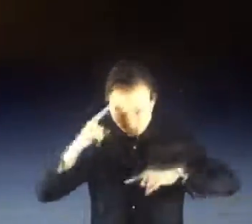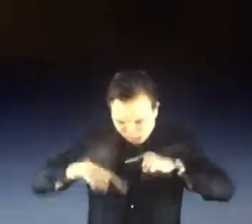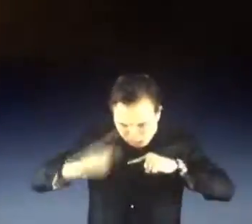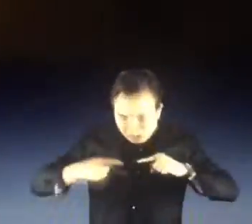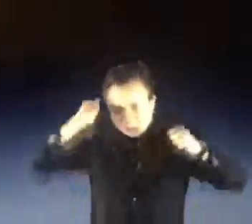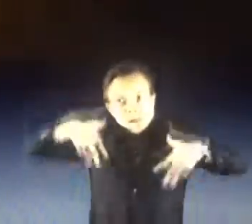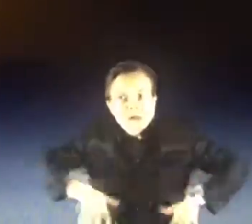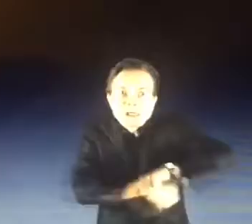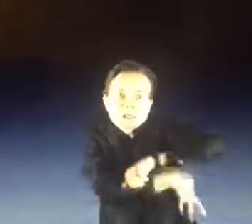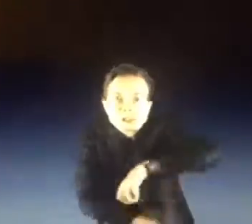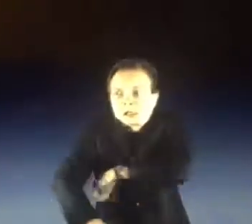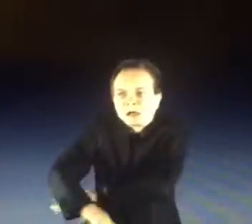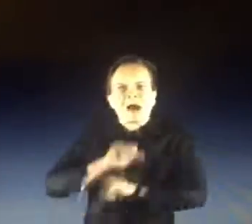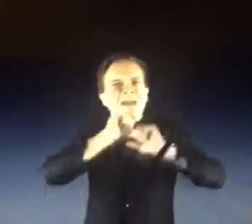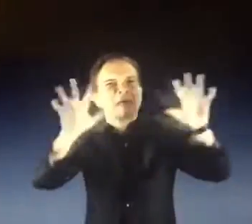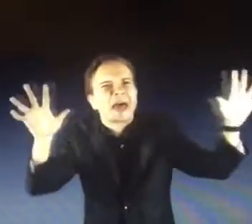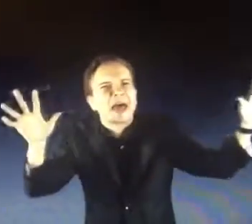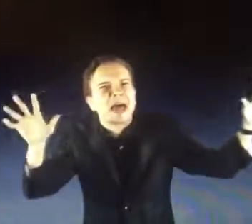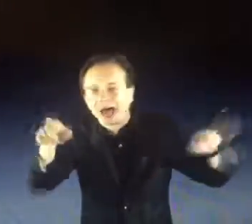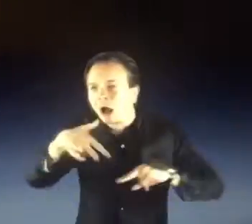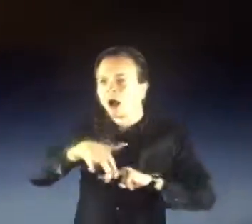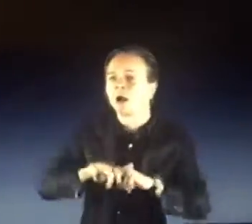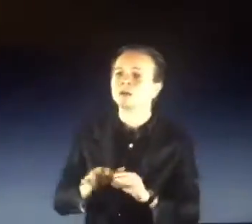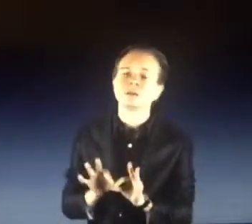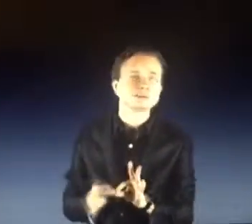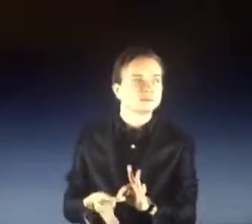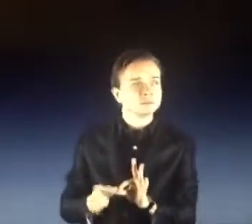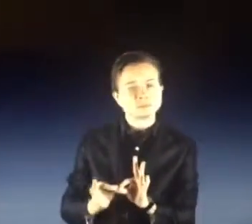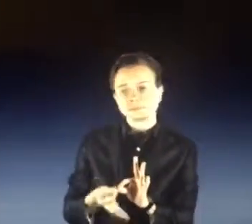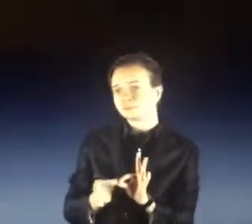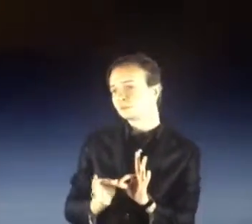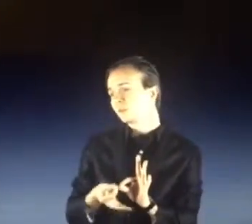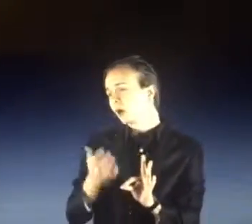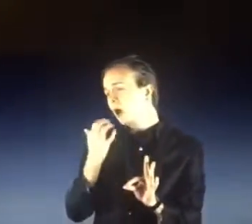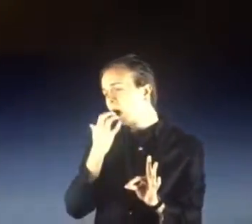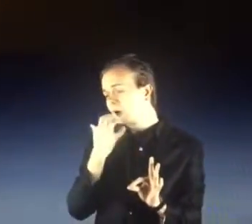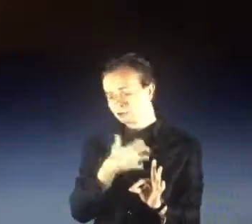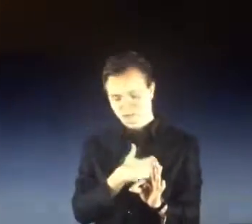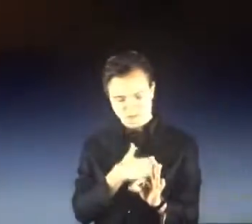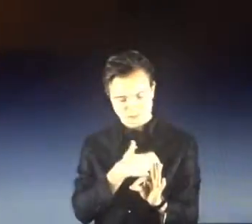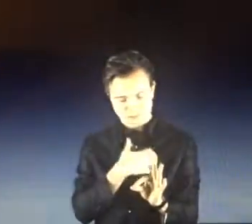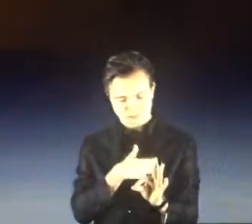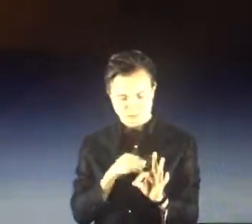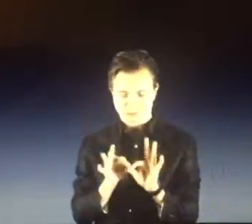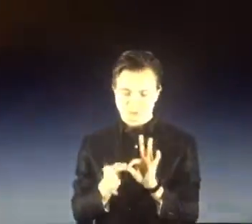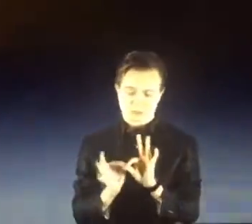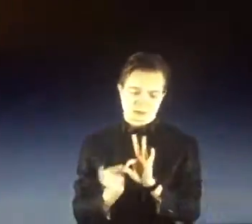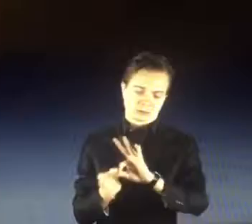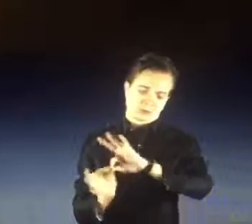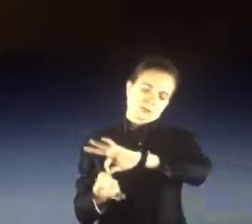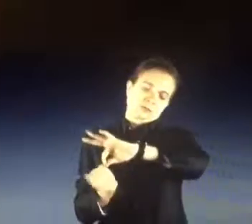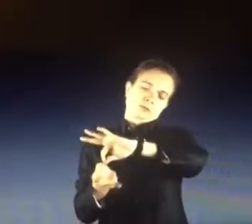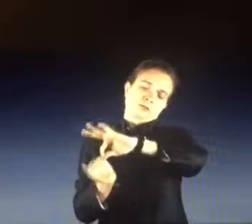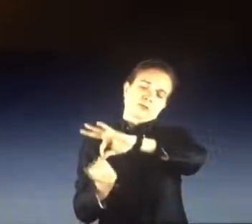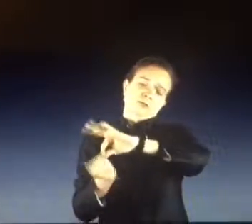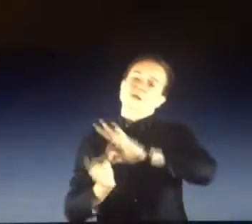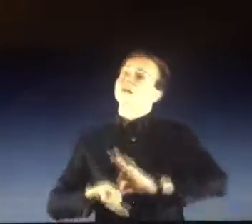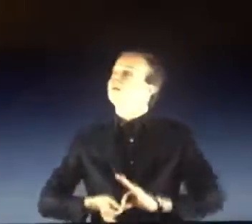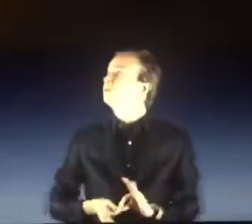that are coming off their hands are just amazing. They're not sweating, they're acting like it's no big deal, like